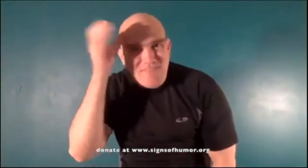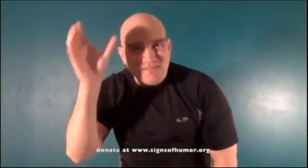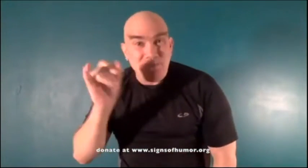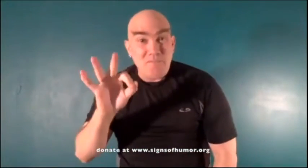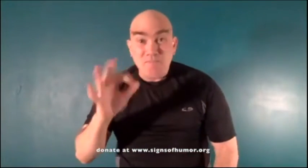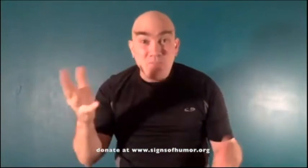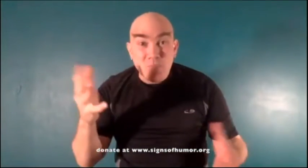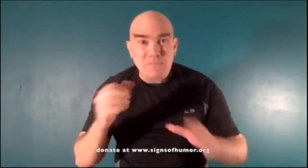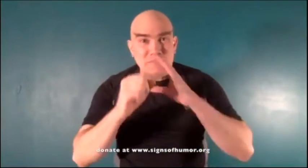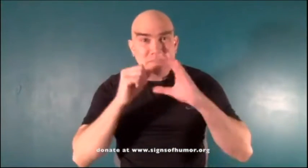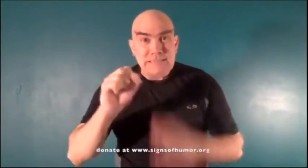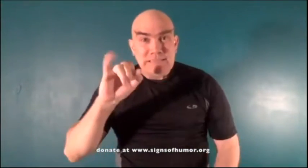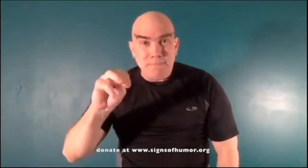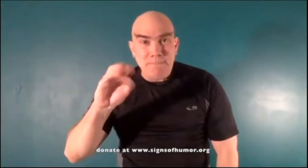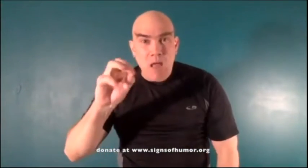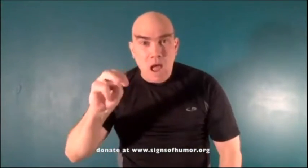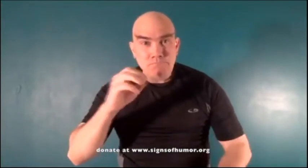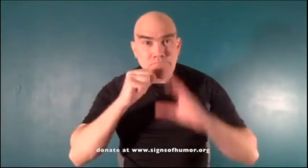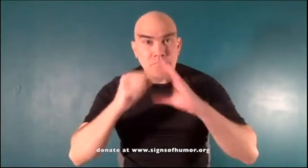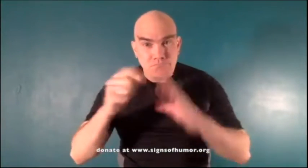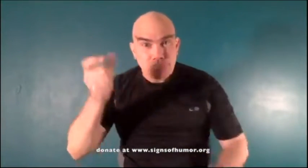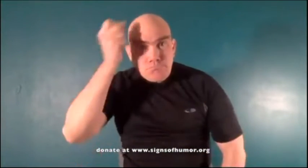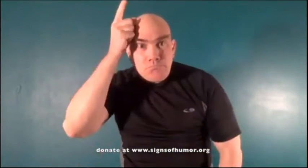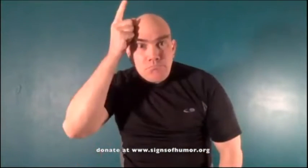Because my cat had figured out that if I was